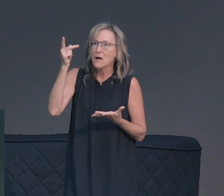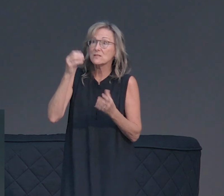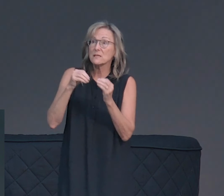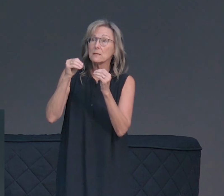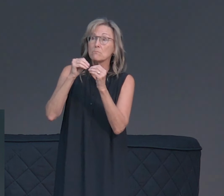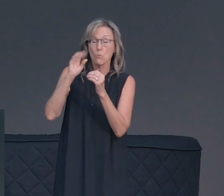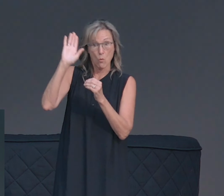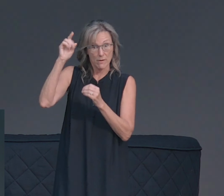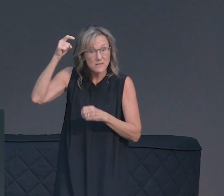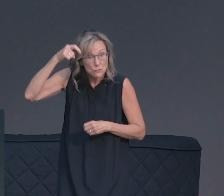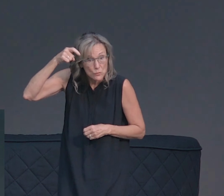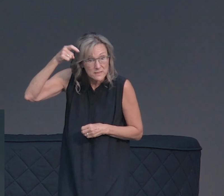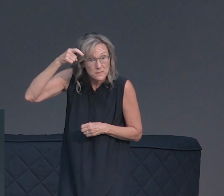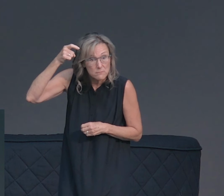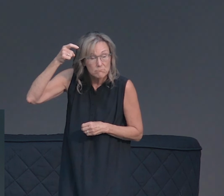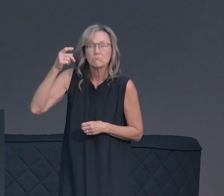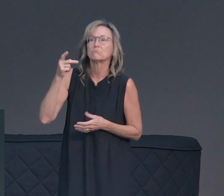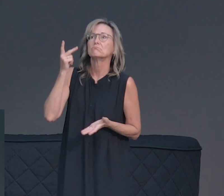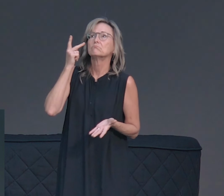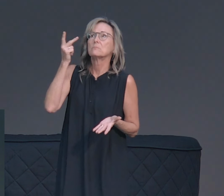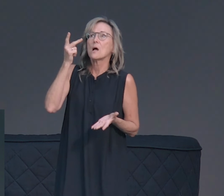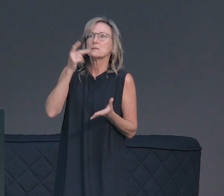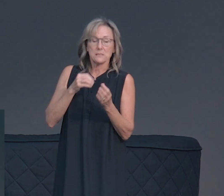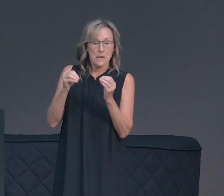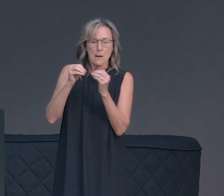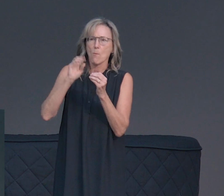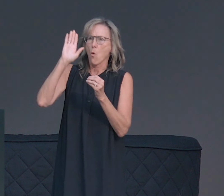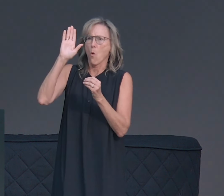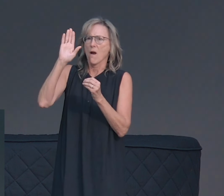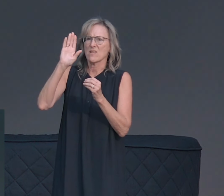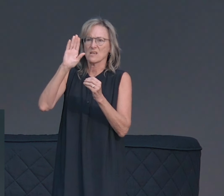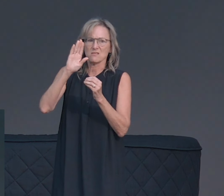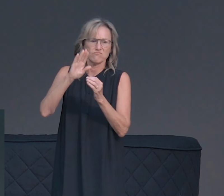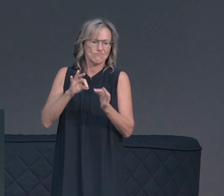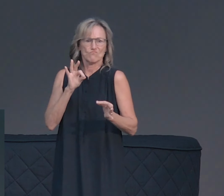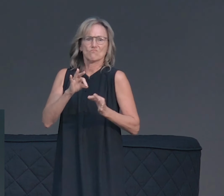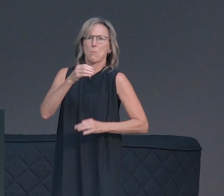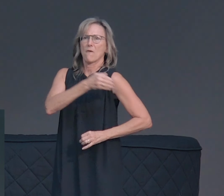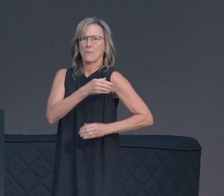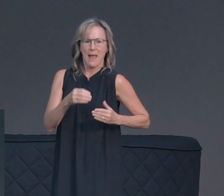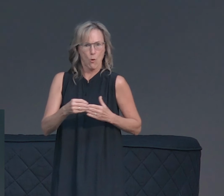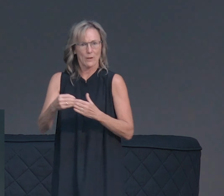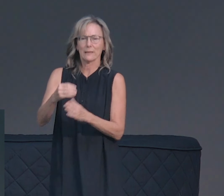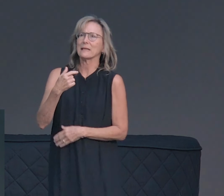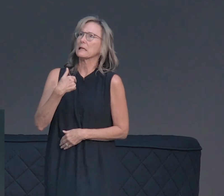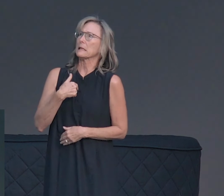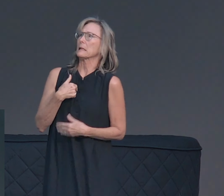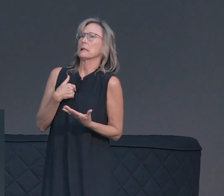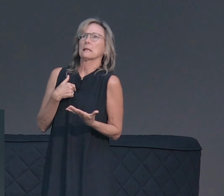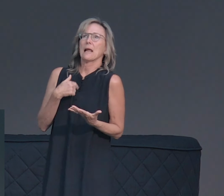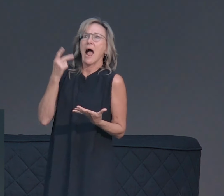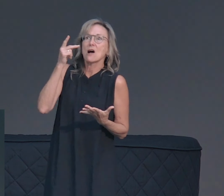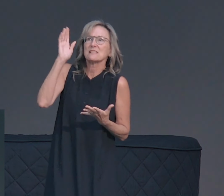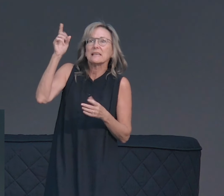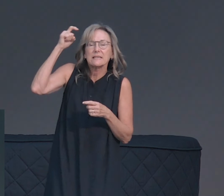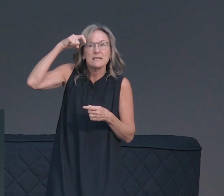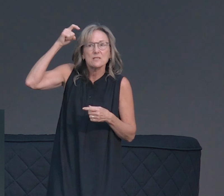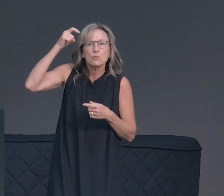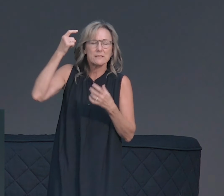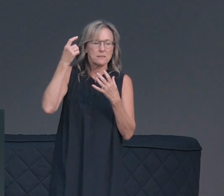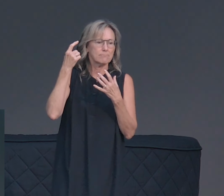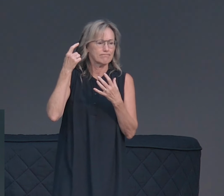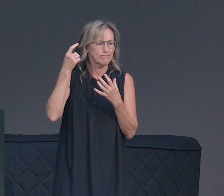wisdom. You'll see more of His perfect power orchestrating your life. You'll see more of His wisdom carried out in the